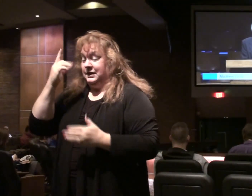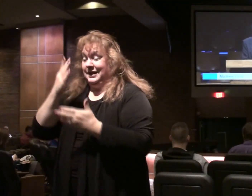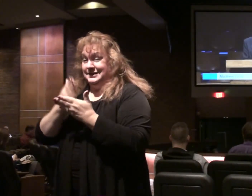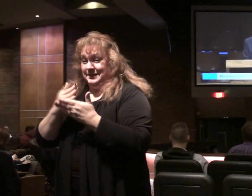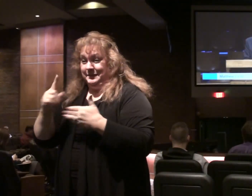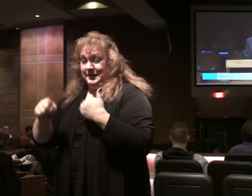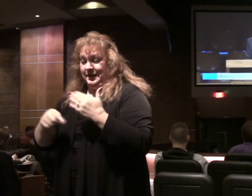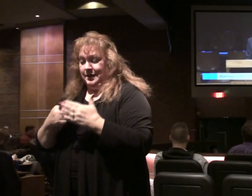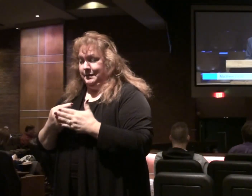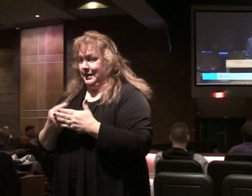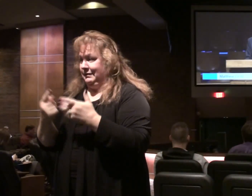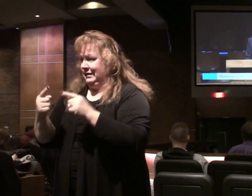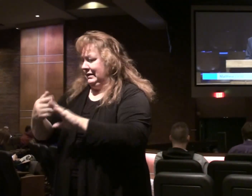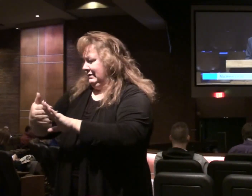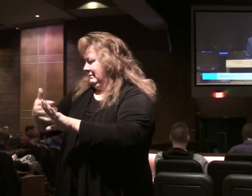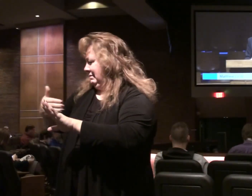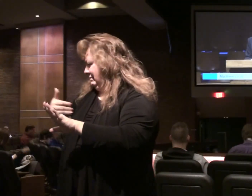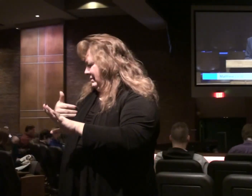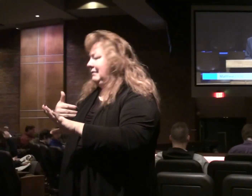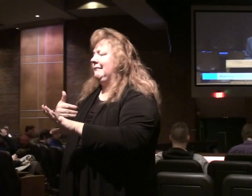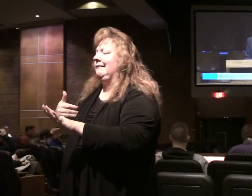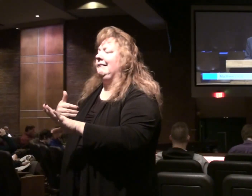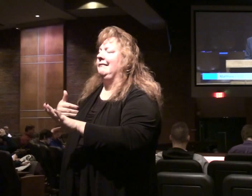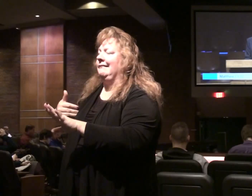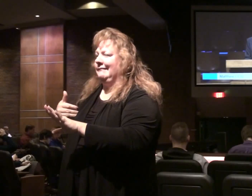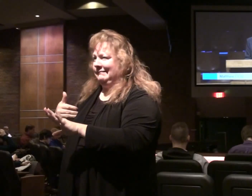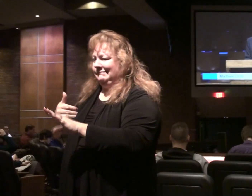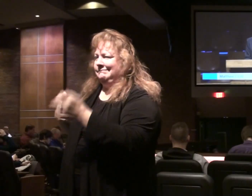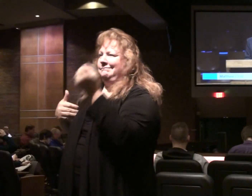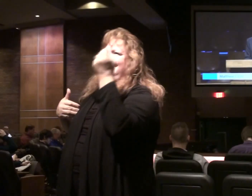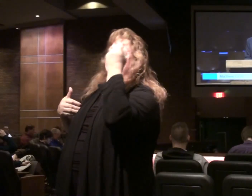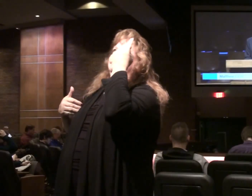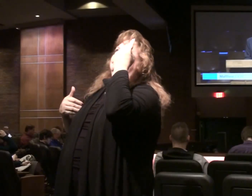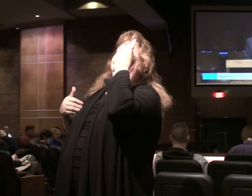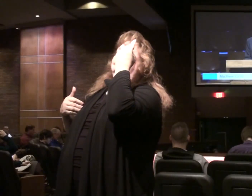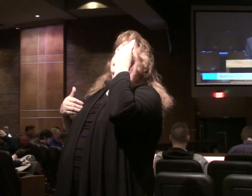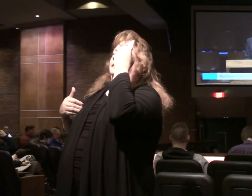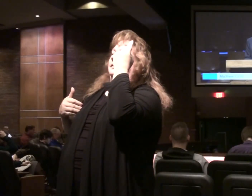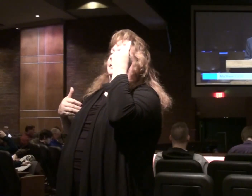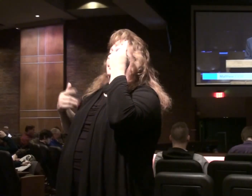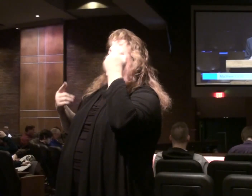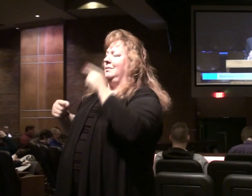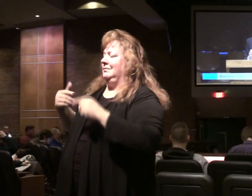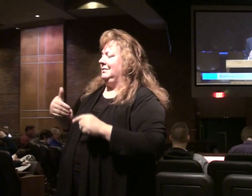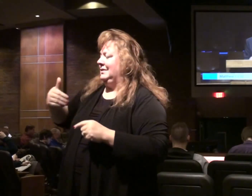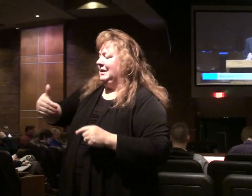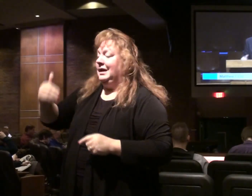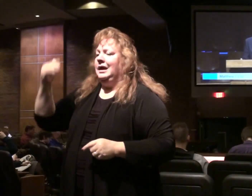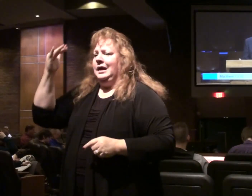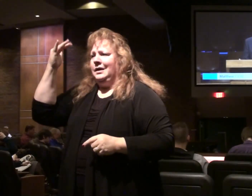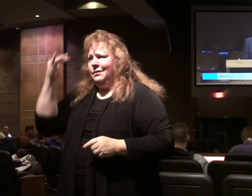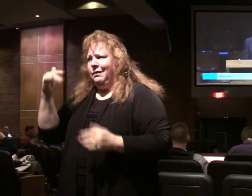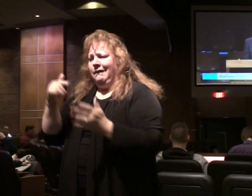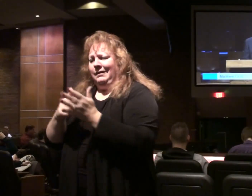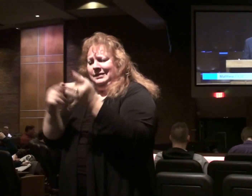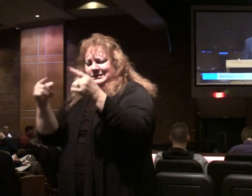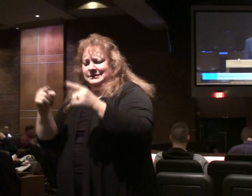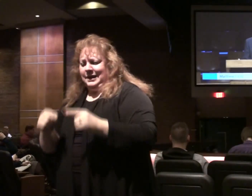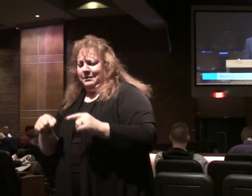of the historical circumstance gives us a better appreciation of where we are and why this is going on in the